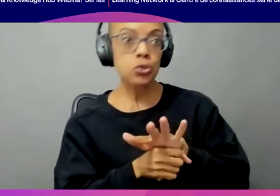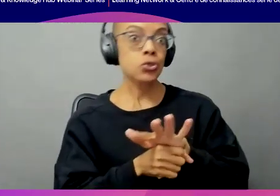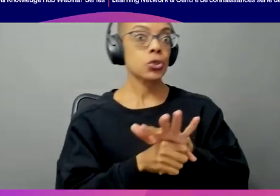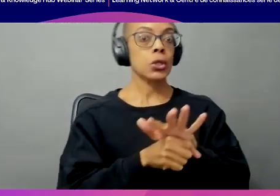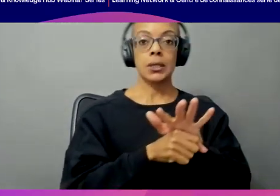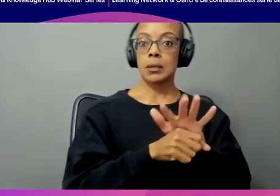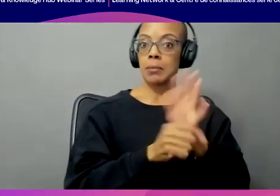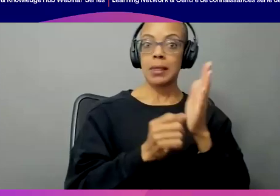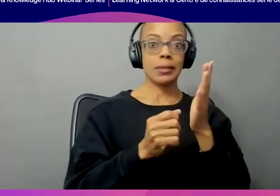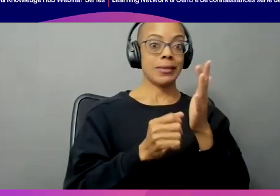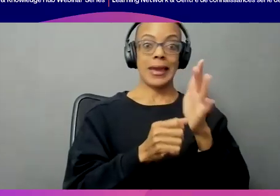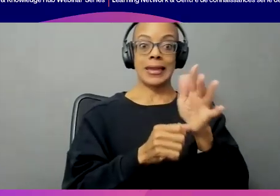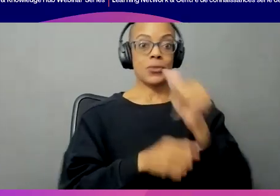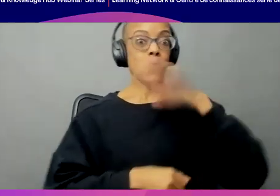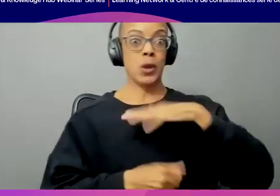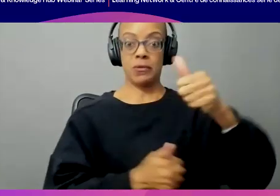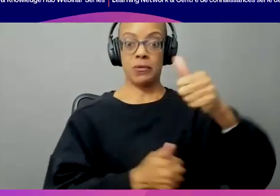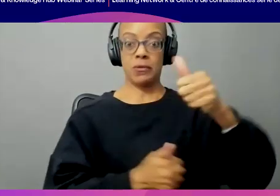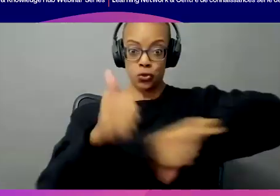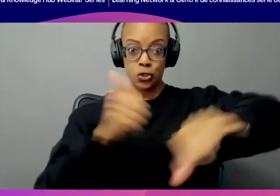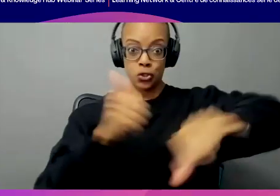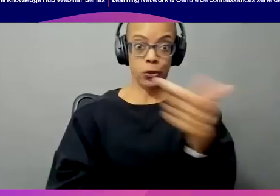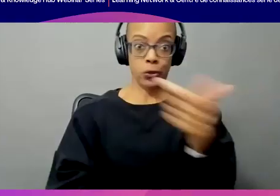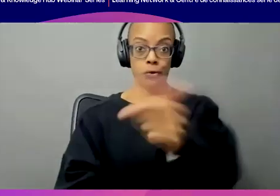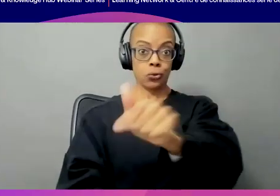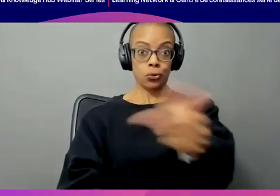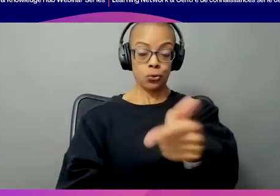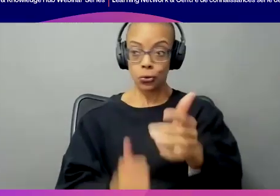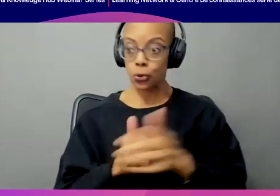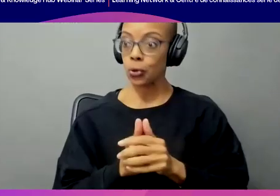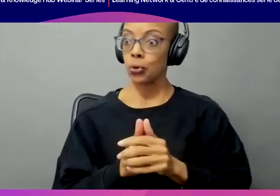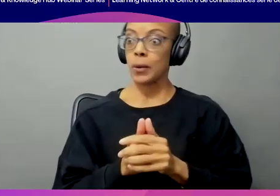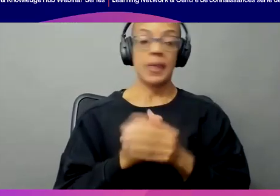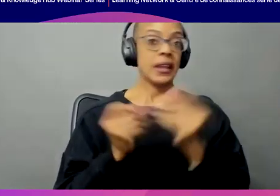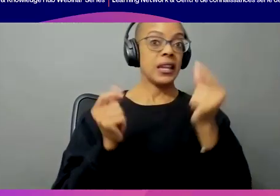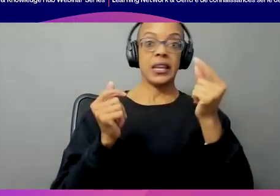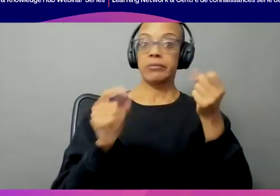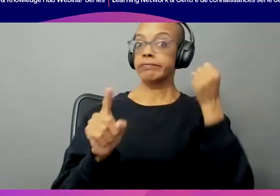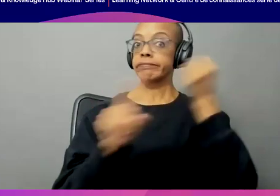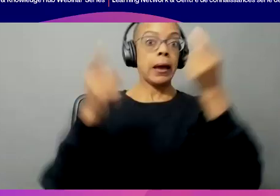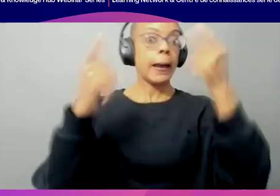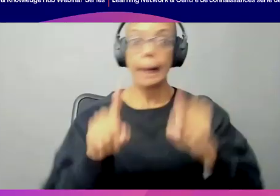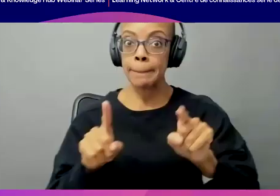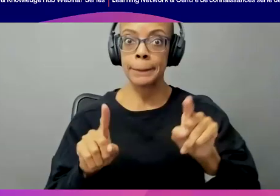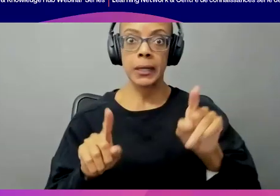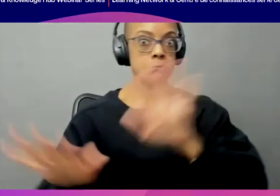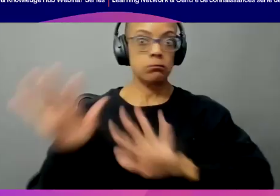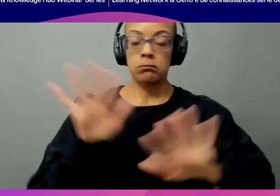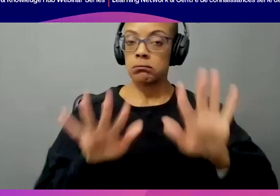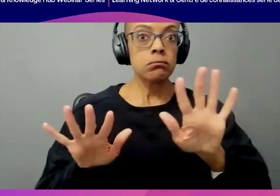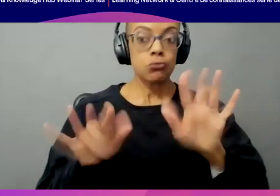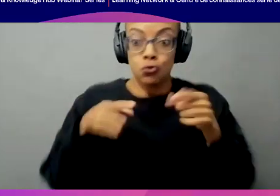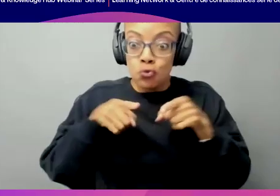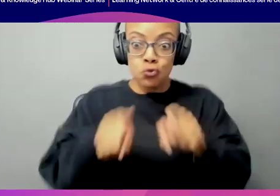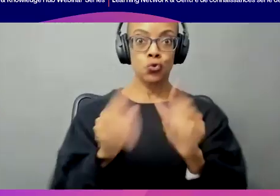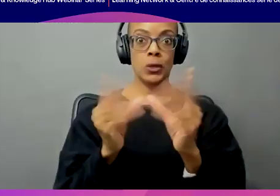between the women, and then perhaps unanticipated events related to either of these two issues that we